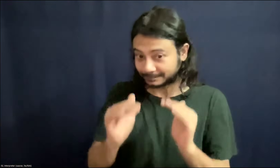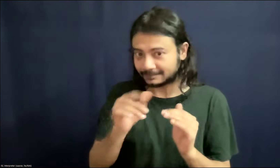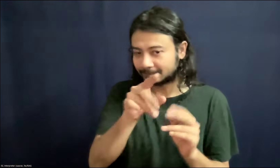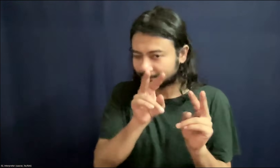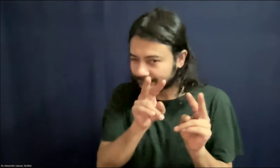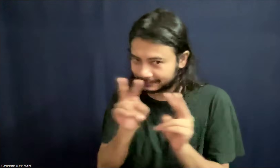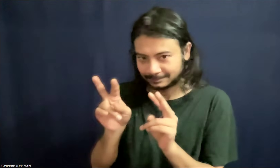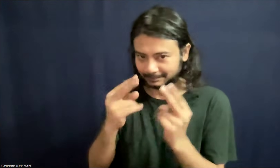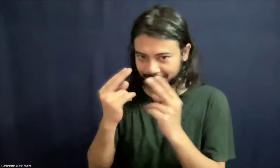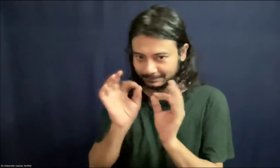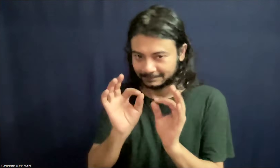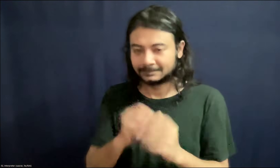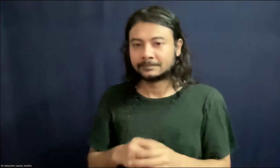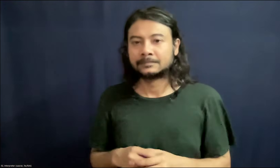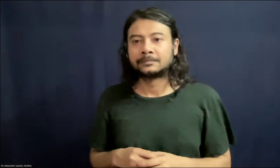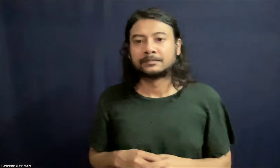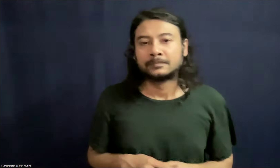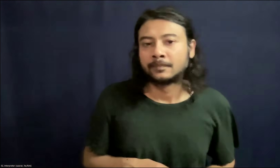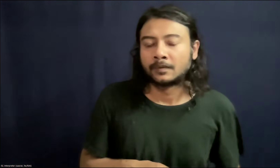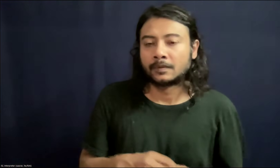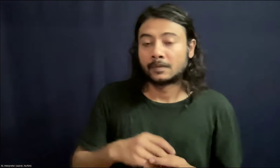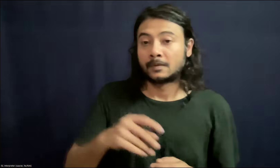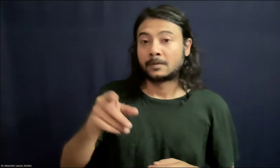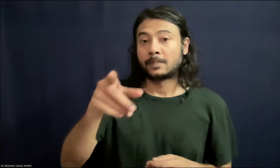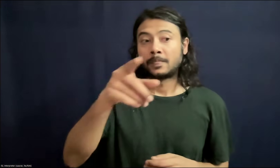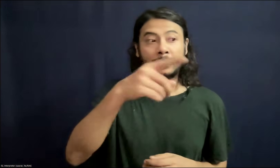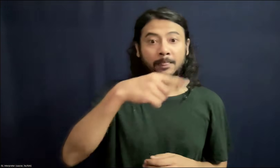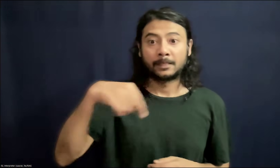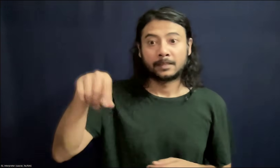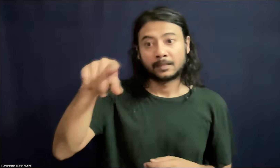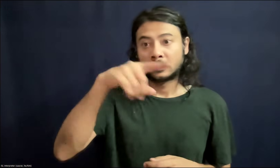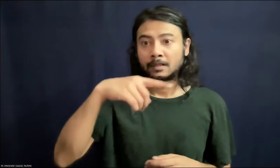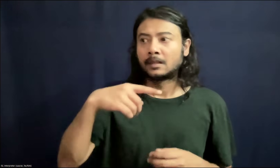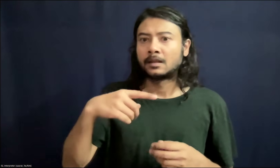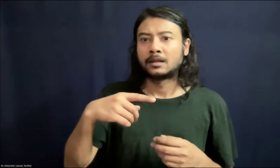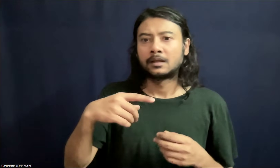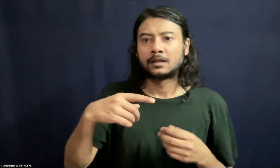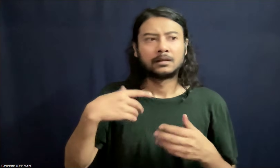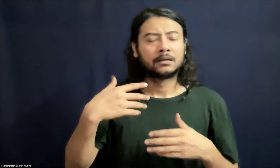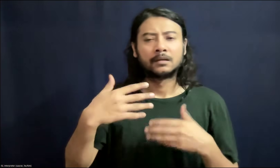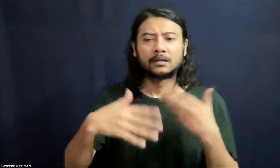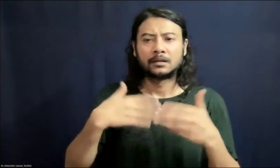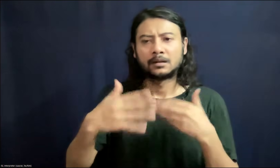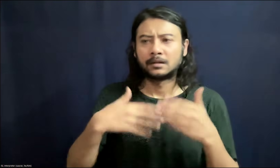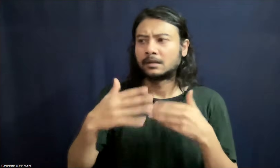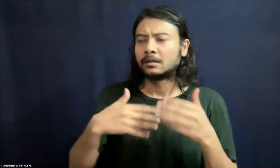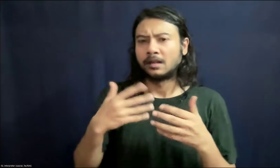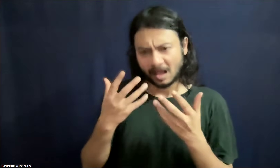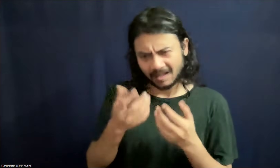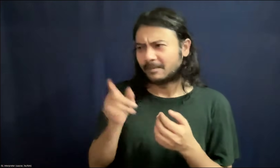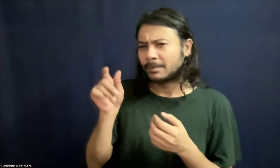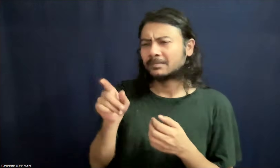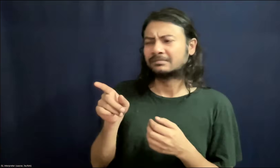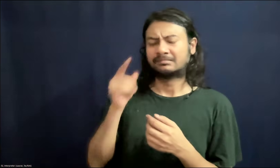In our day-to-day life, there are many people whom we don't like. There are many people whom we hate, with whom we